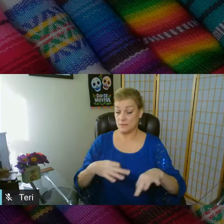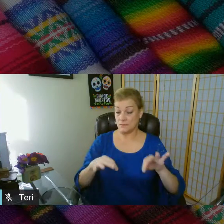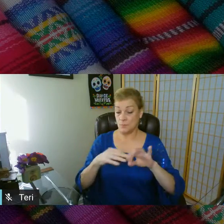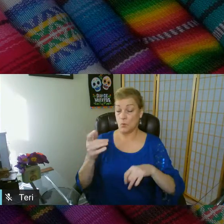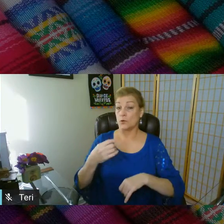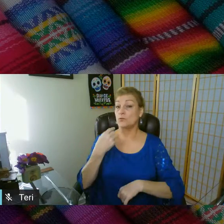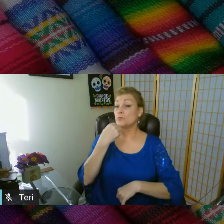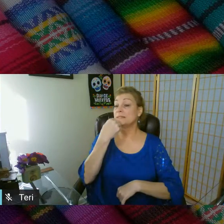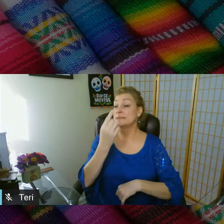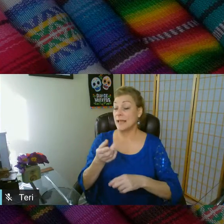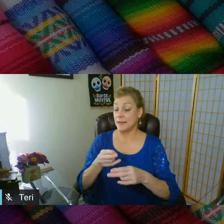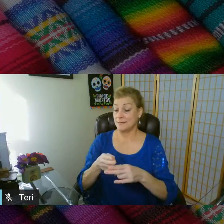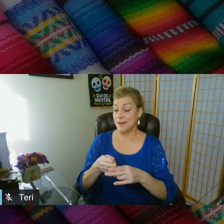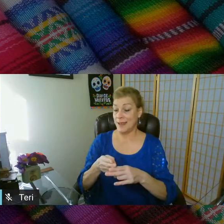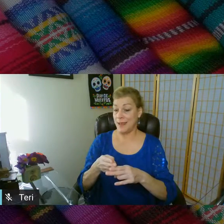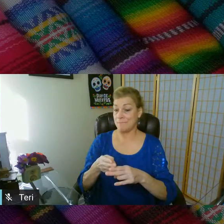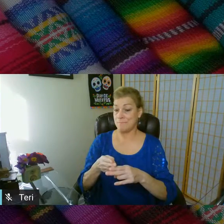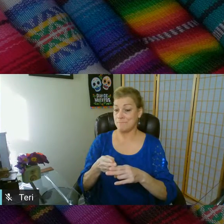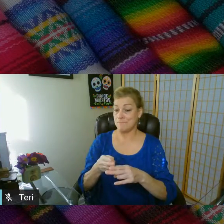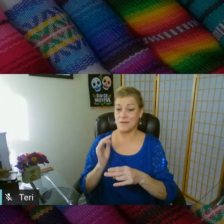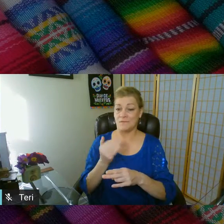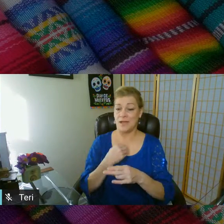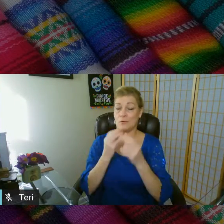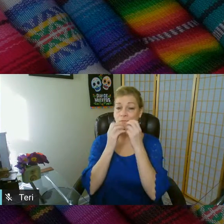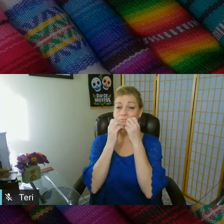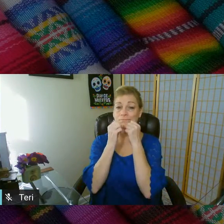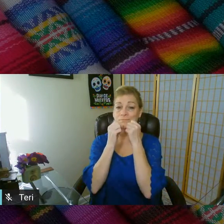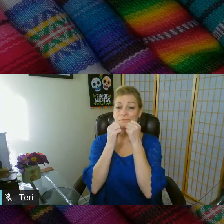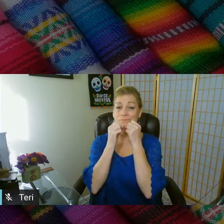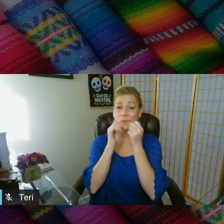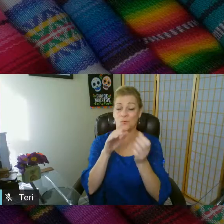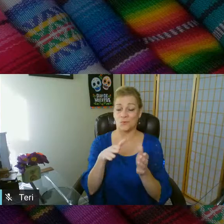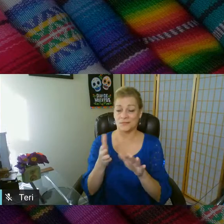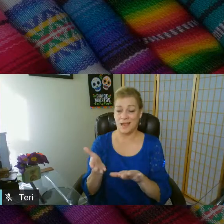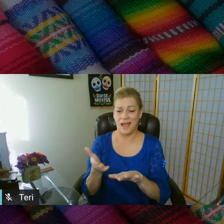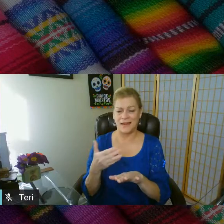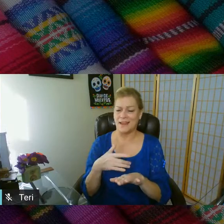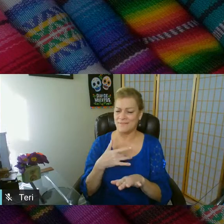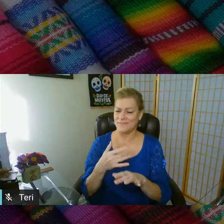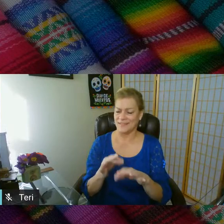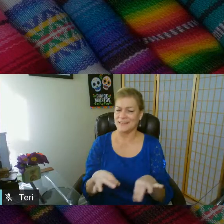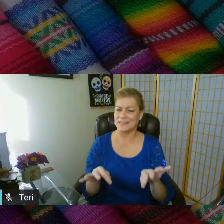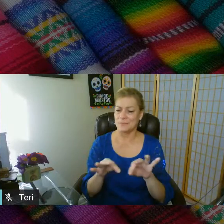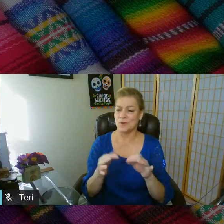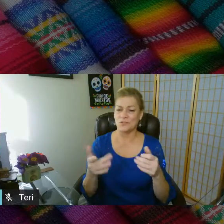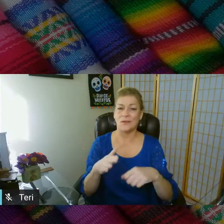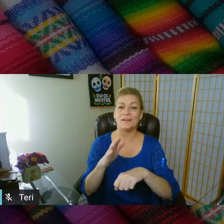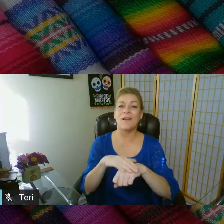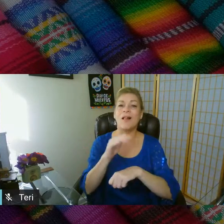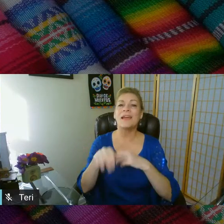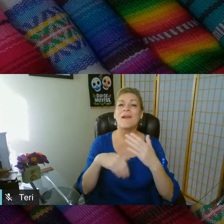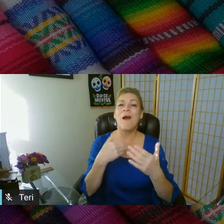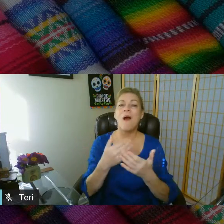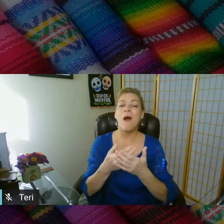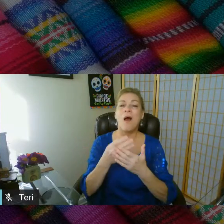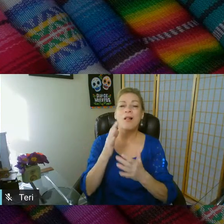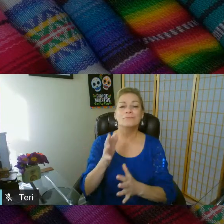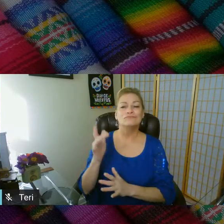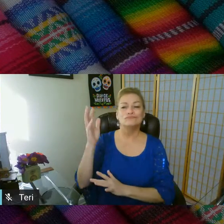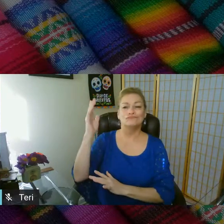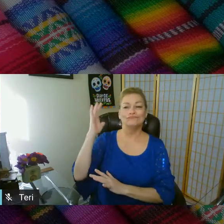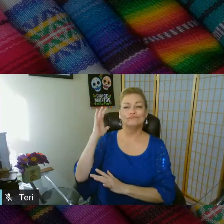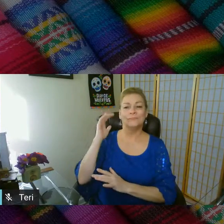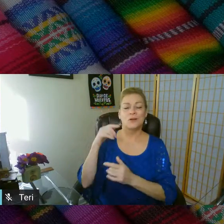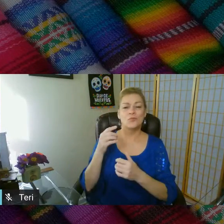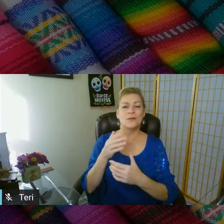have passed. So calling all ancestors. So as I know that you're writing in the comments and sharing your memories,